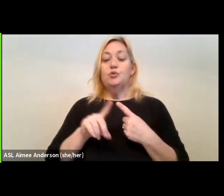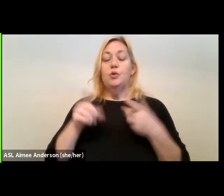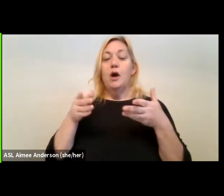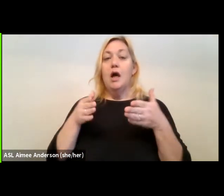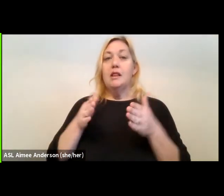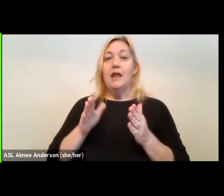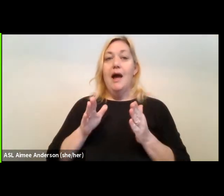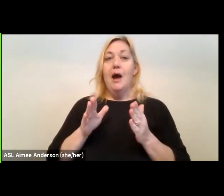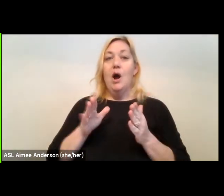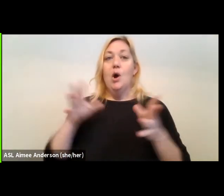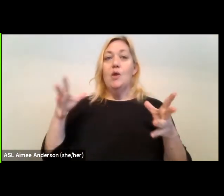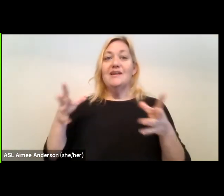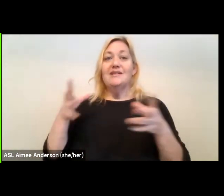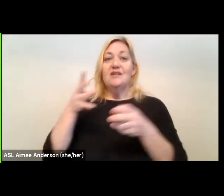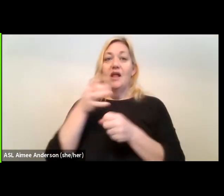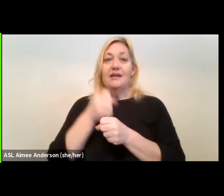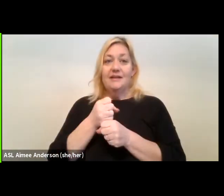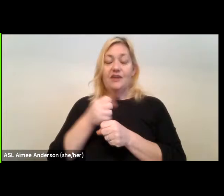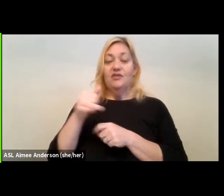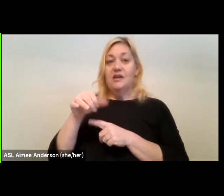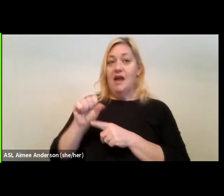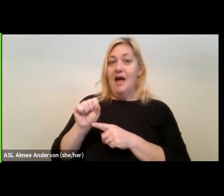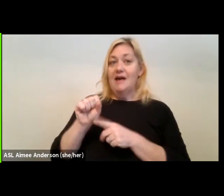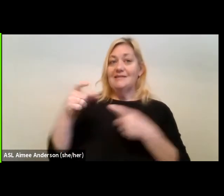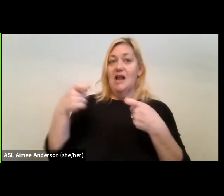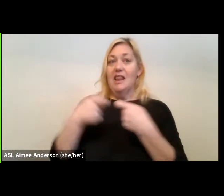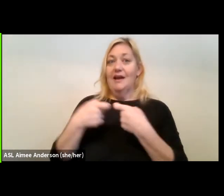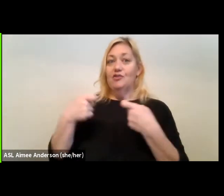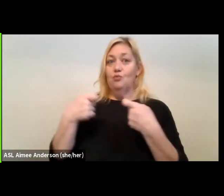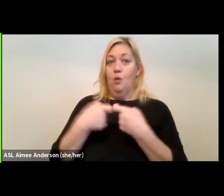allow that consolidation as an electronic